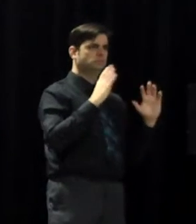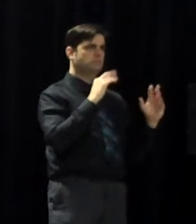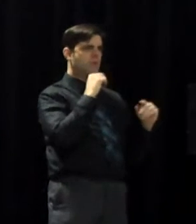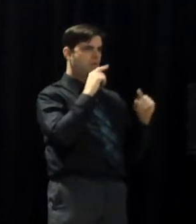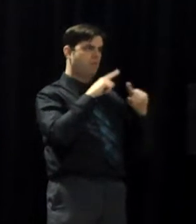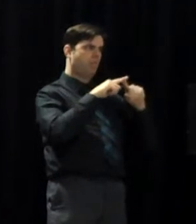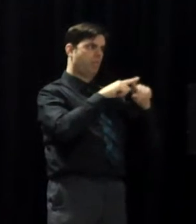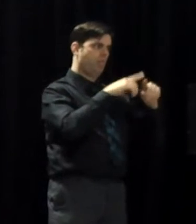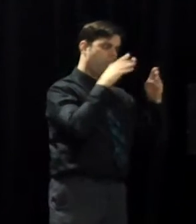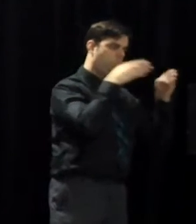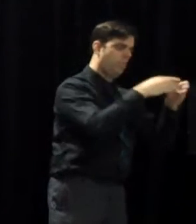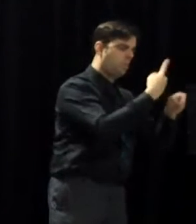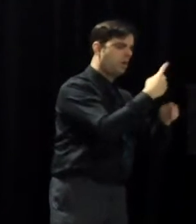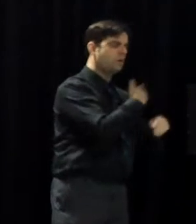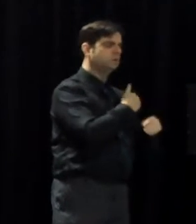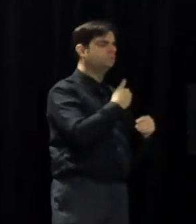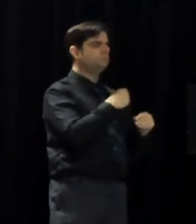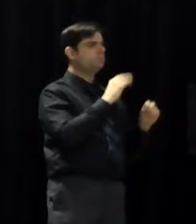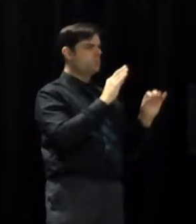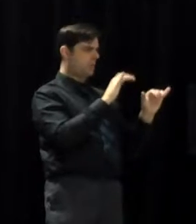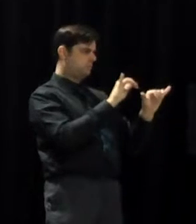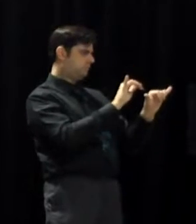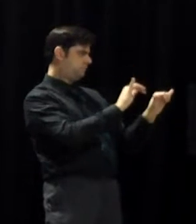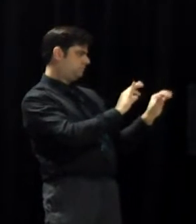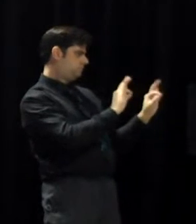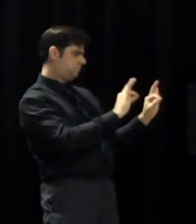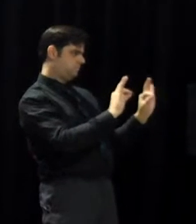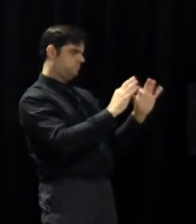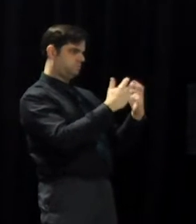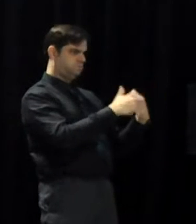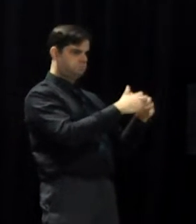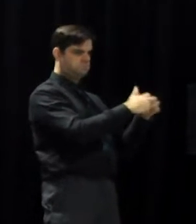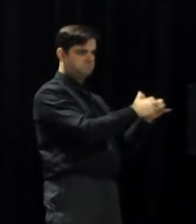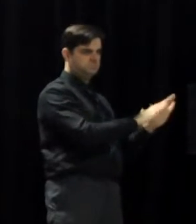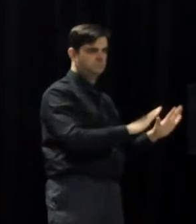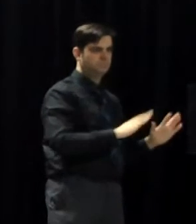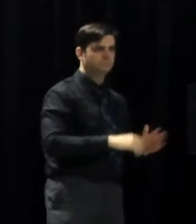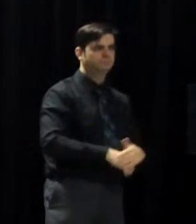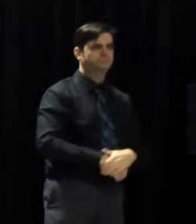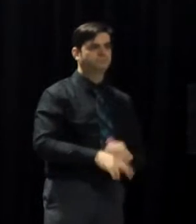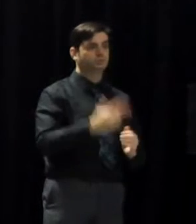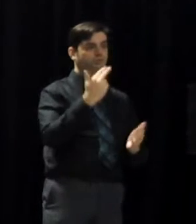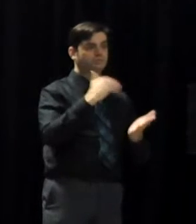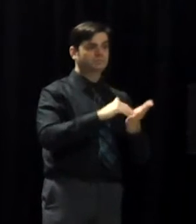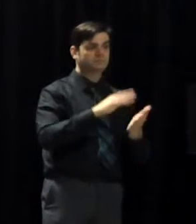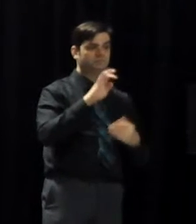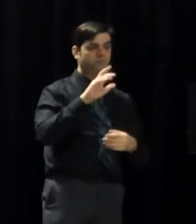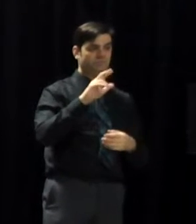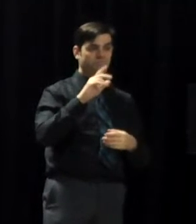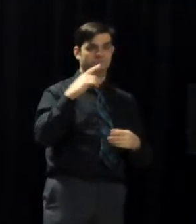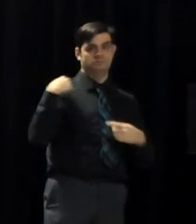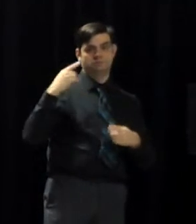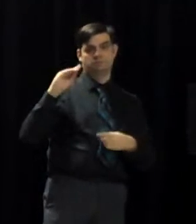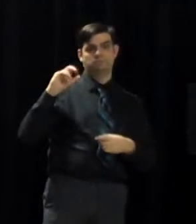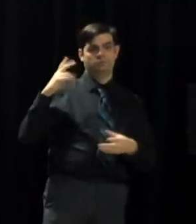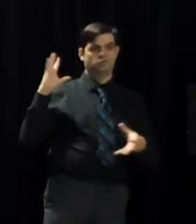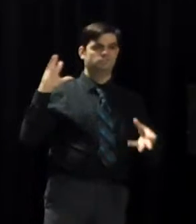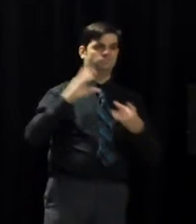had 13,403 positive cases since March 16th. We have 293 new cases